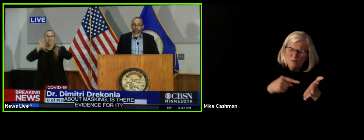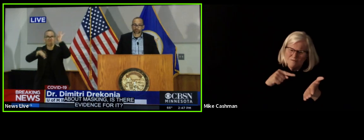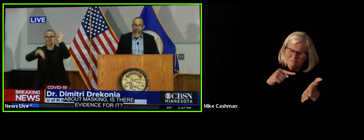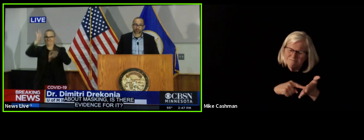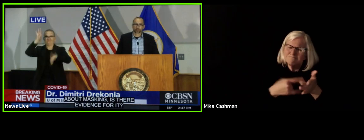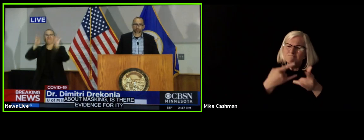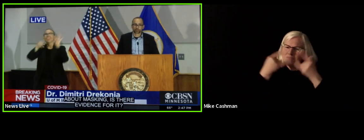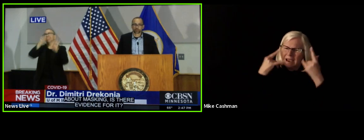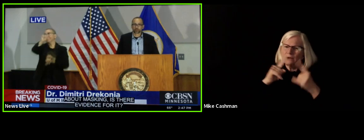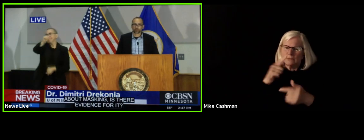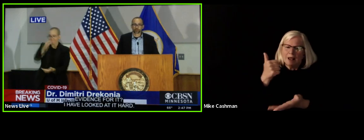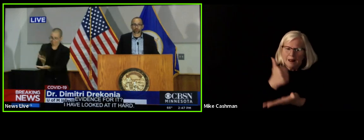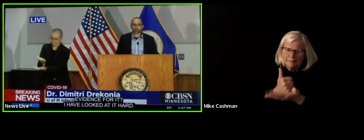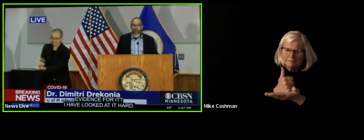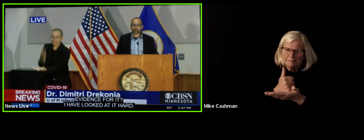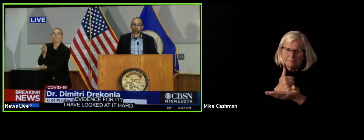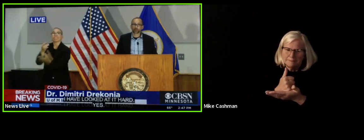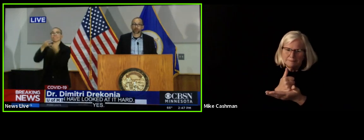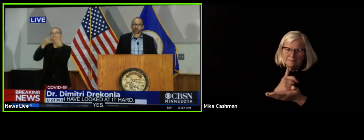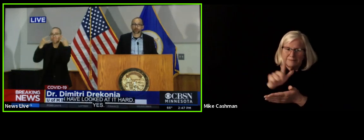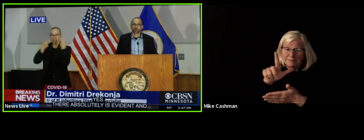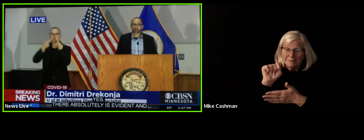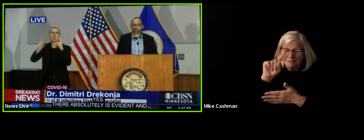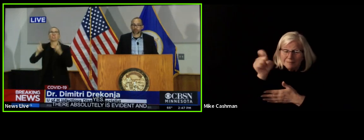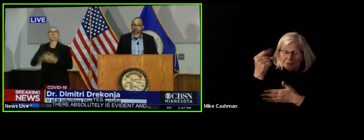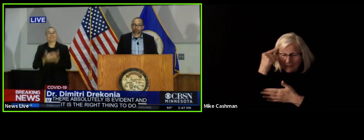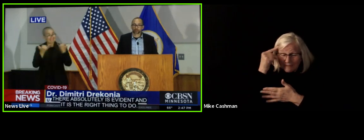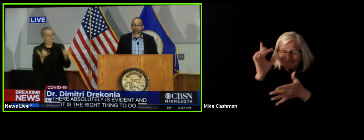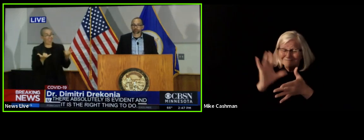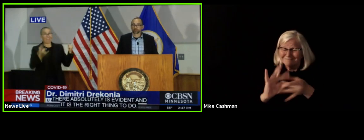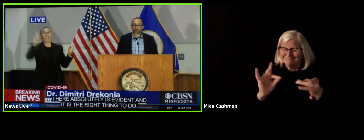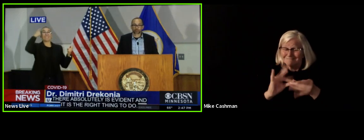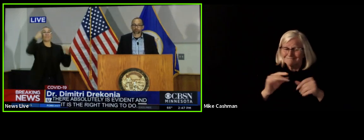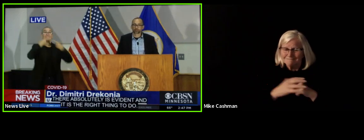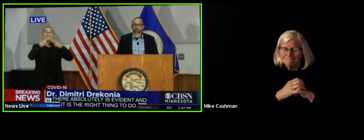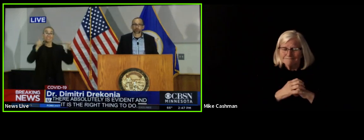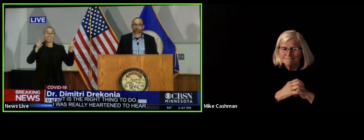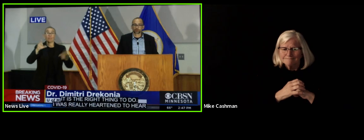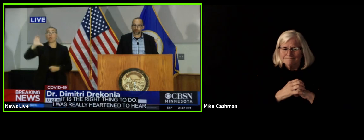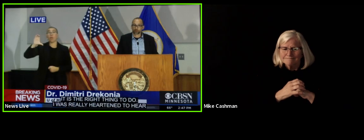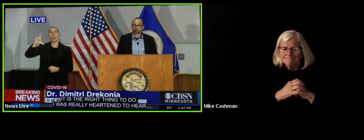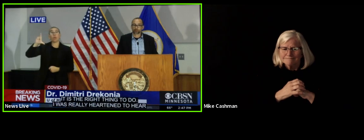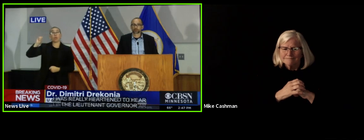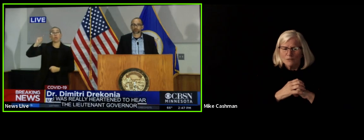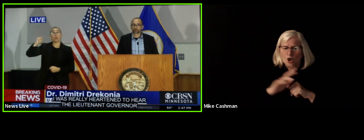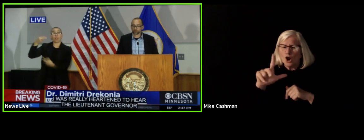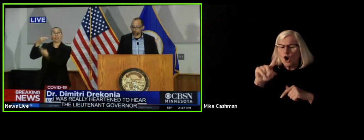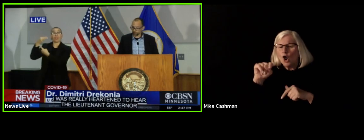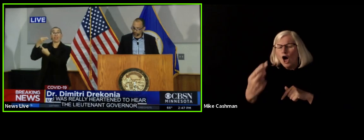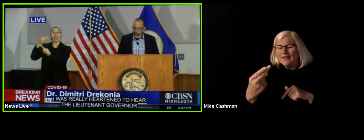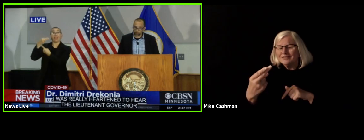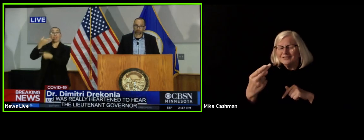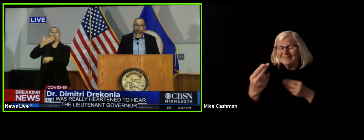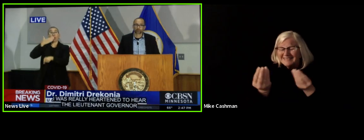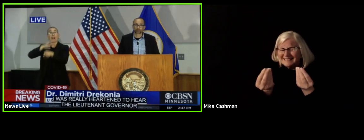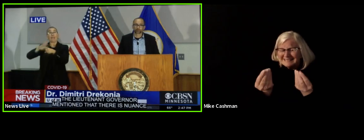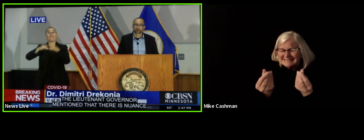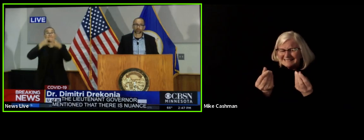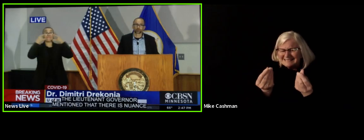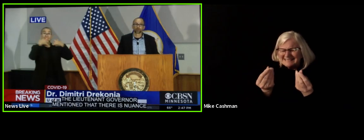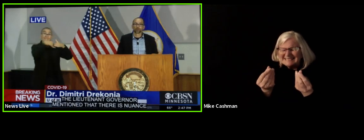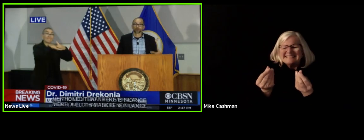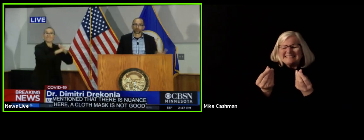to hear the Lieutenant Governor mention that there's nuance here. A cloth mask is certainly not good enough to go into a hospital and care for COVID patients. I wouldn't wear the mask that